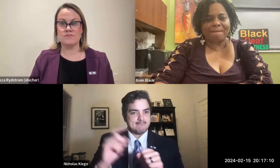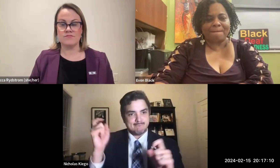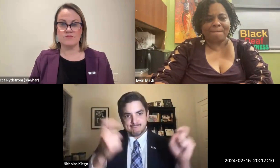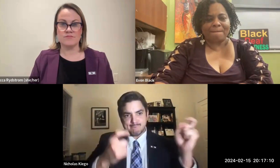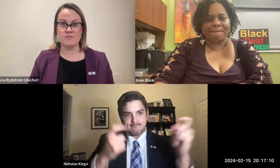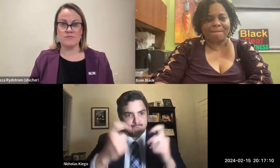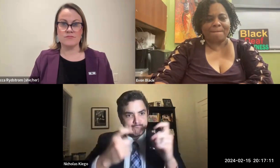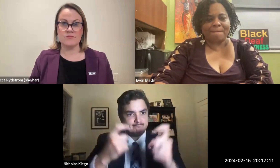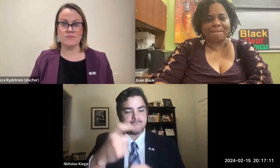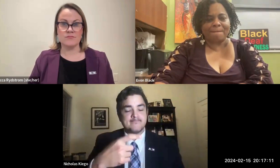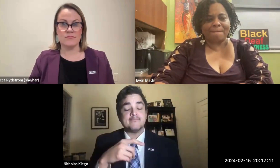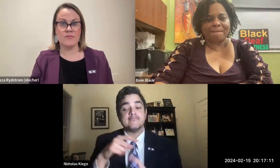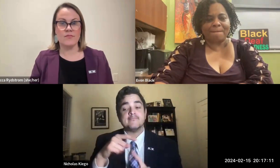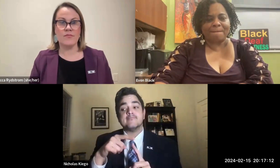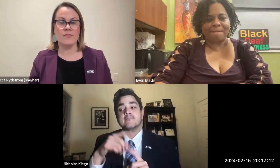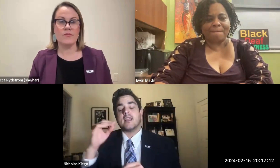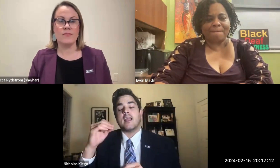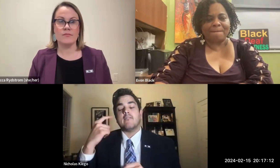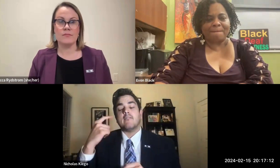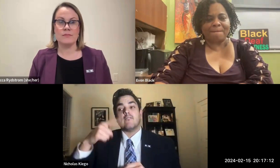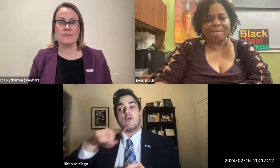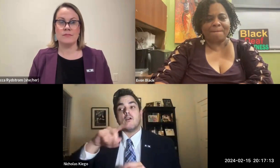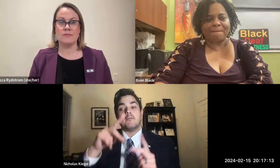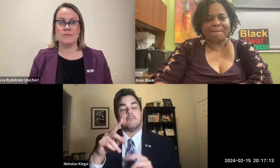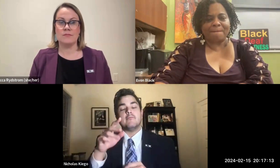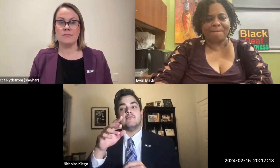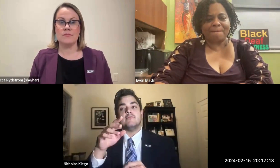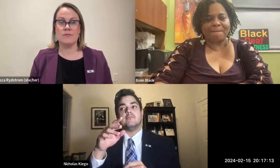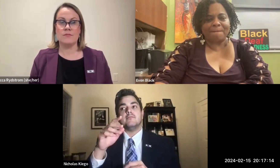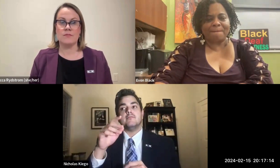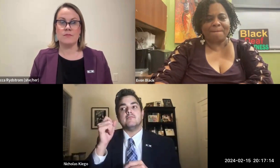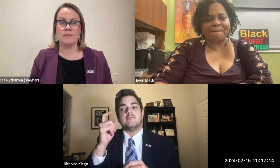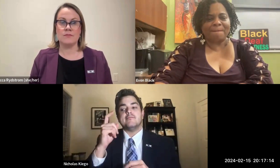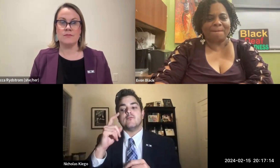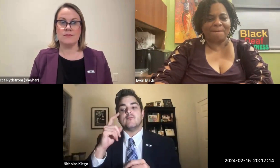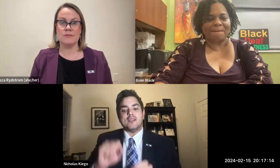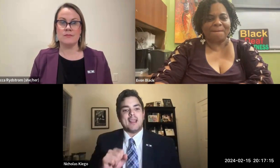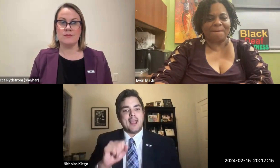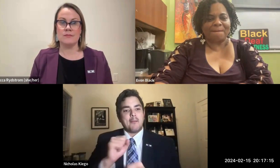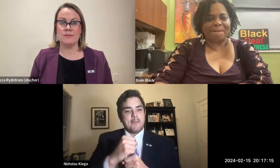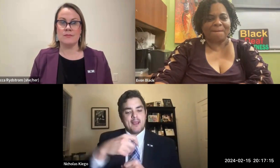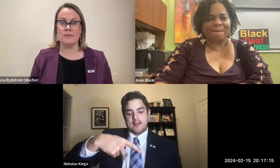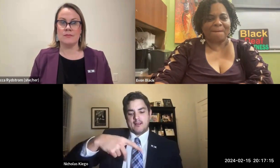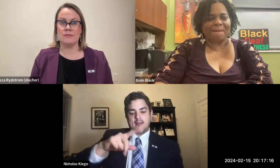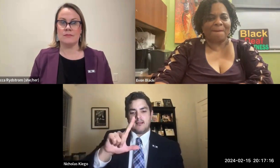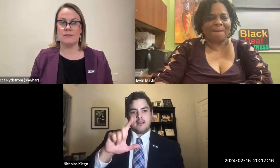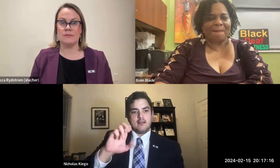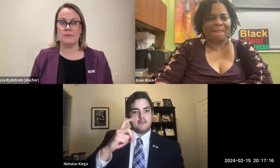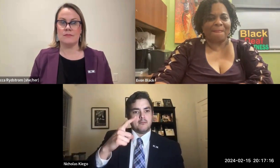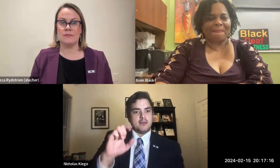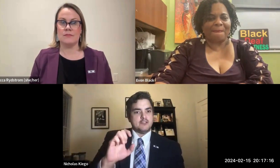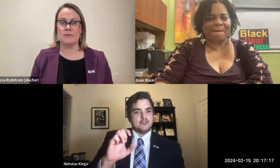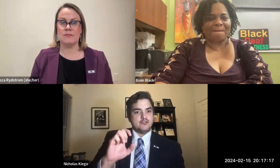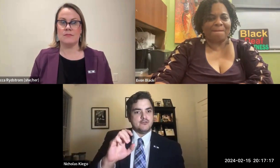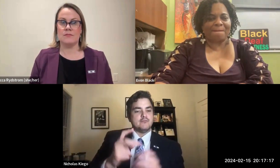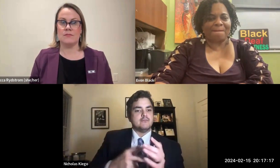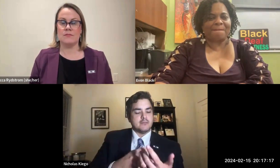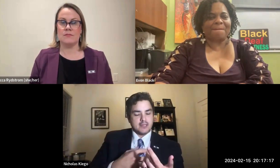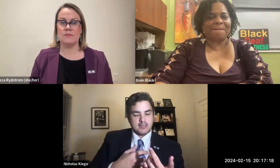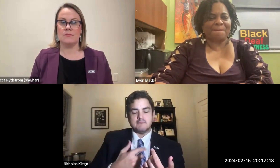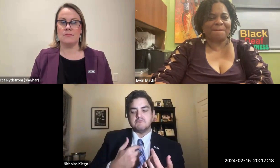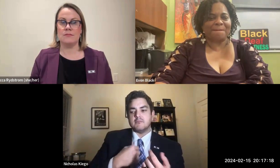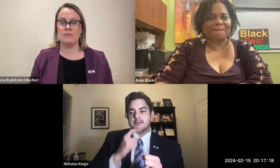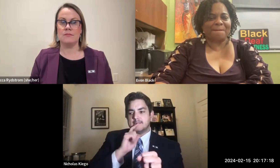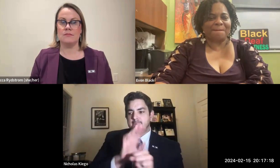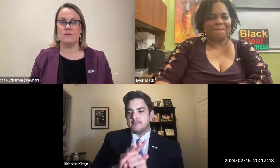I know the community is very energized. The gifts are coming in the door. And so if people